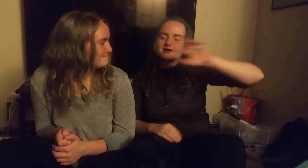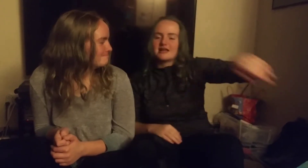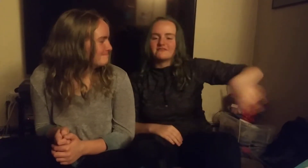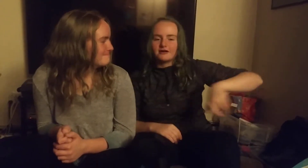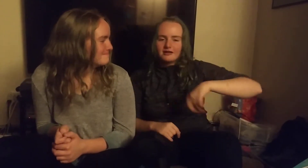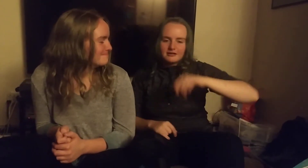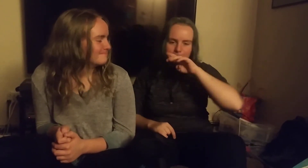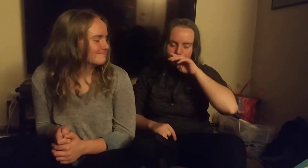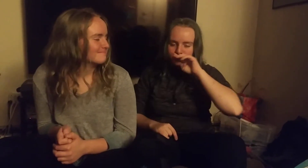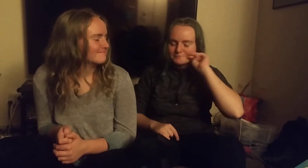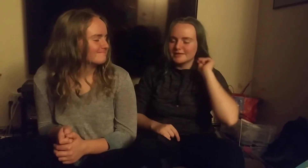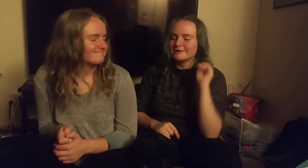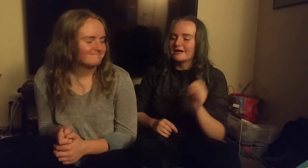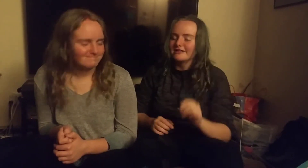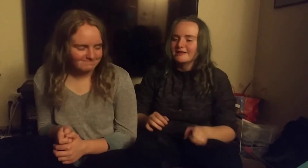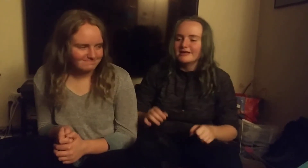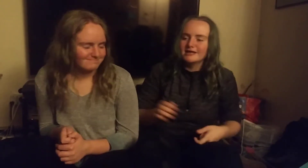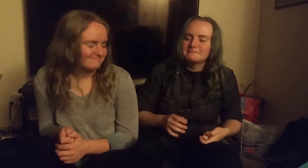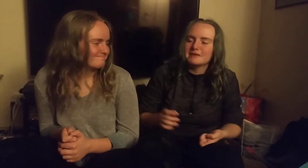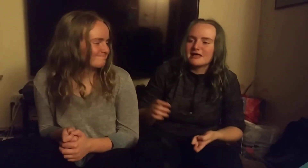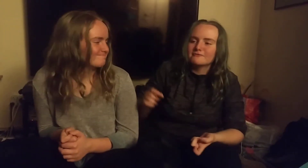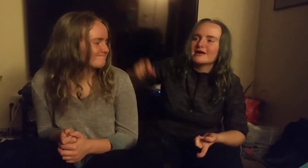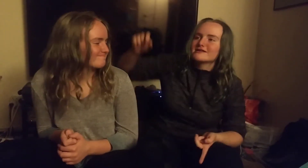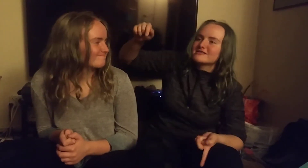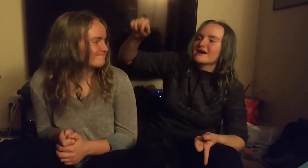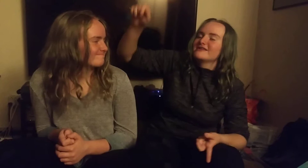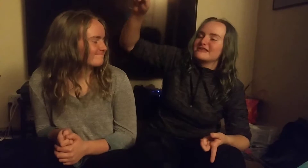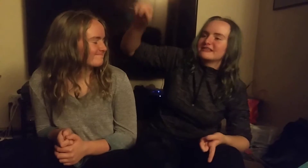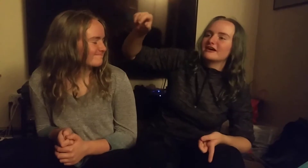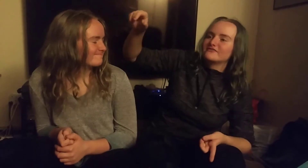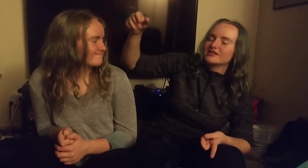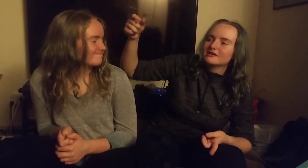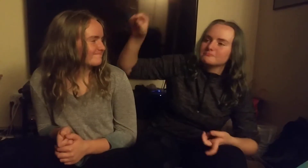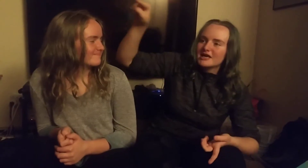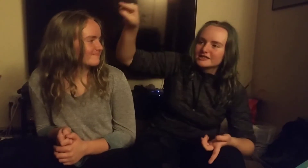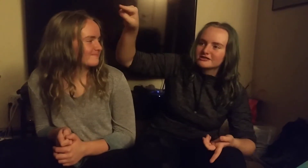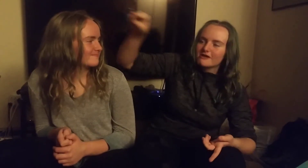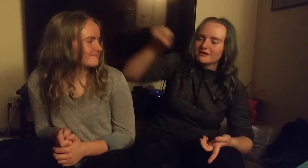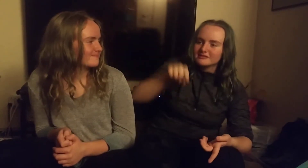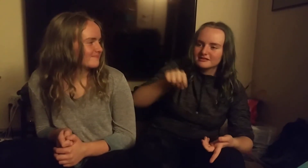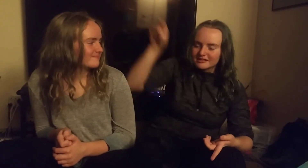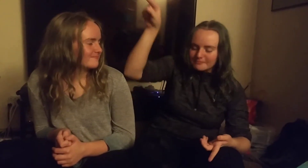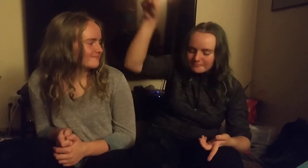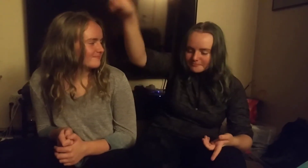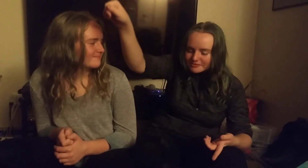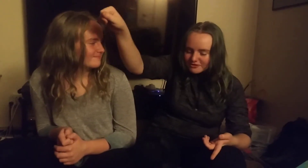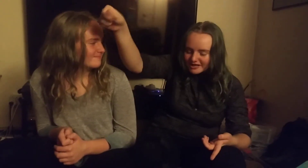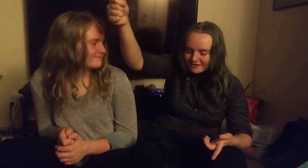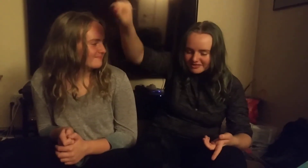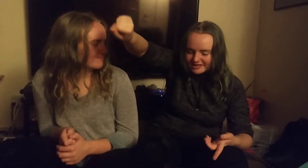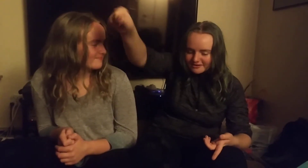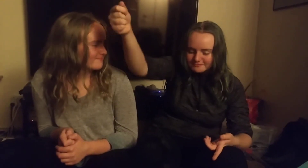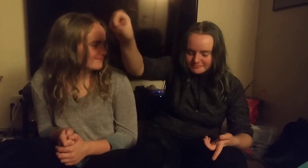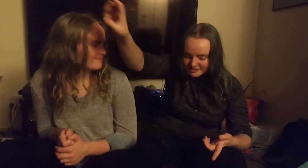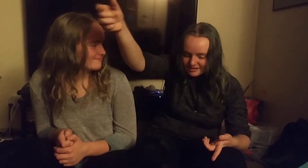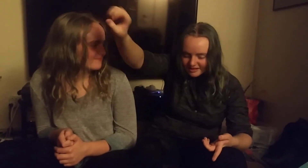whatever. Meanwhile, Eden, by the way, this is how you set an oven. Make sure the trigger thing, the